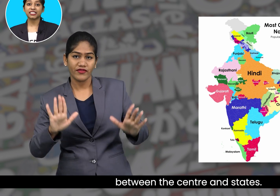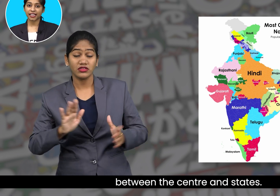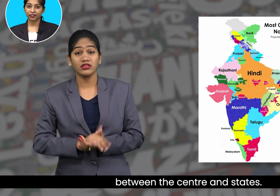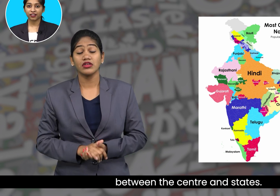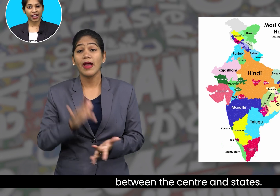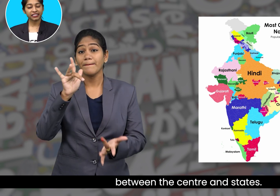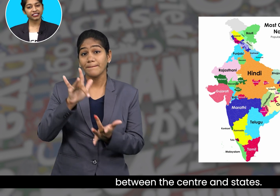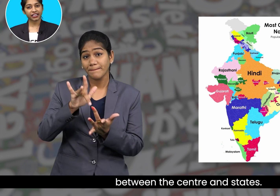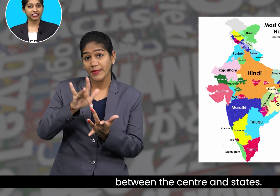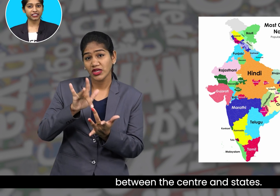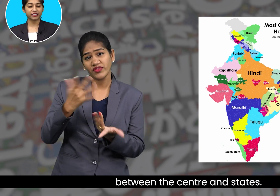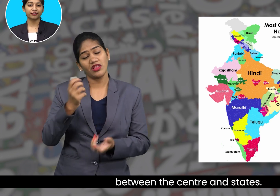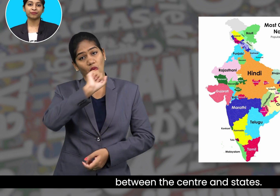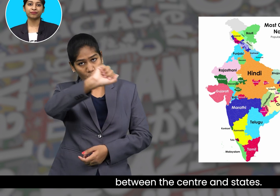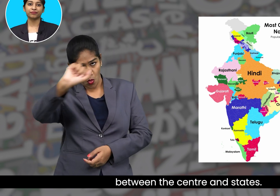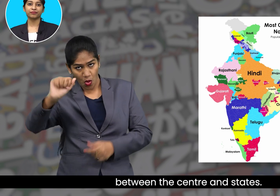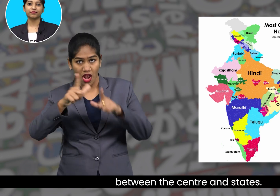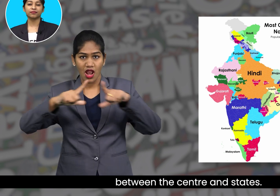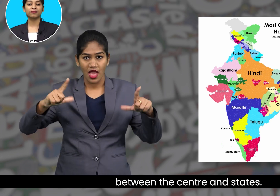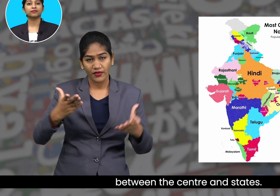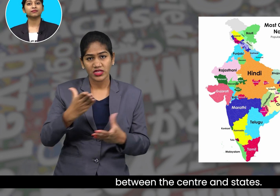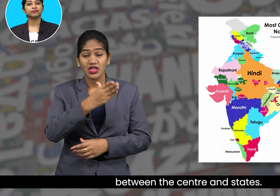between the center and states.